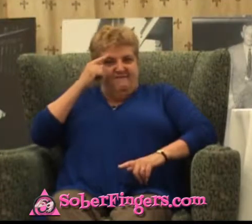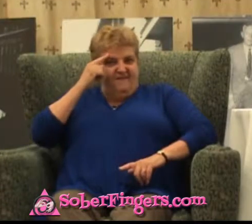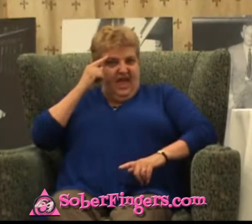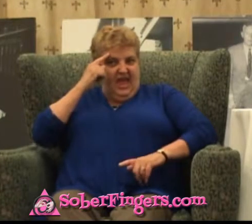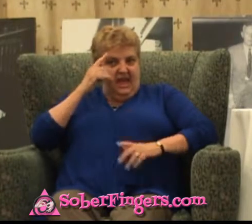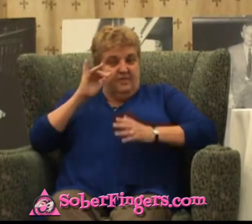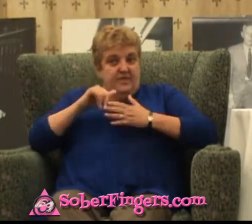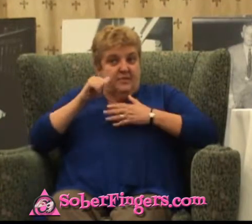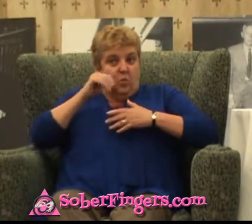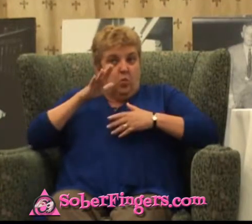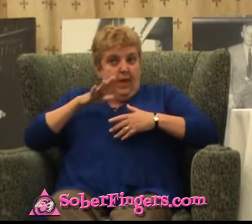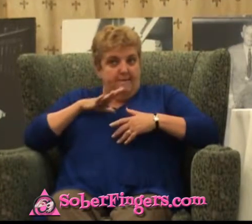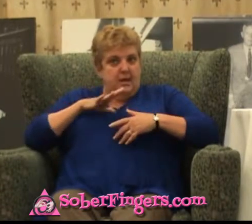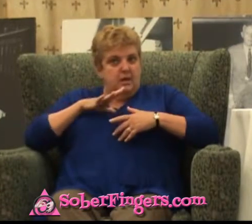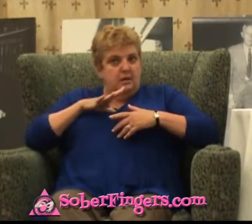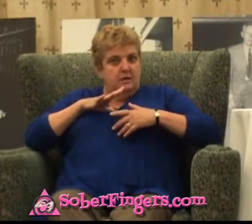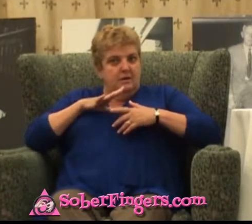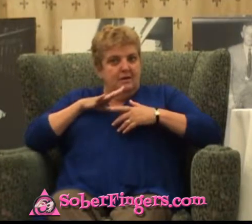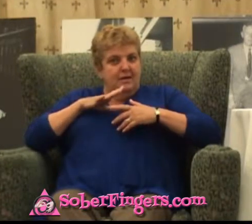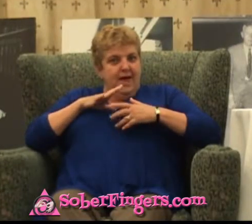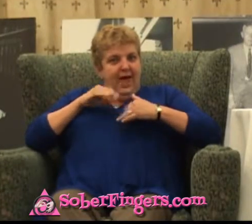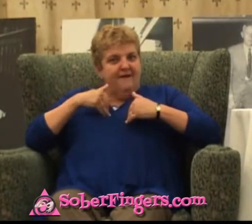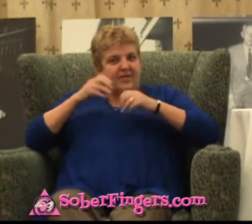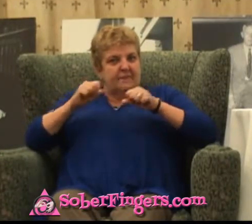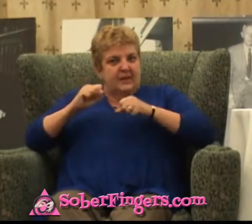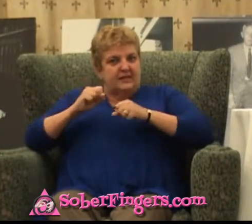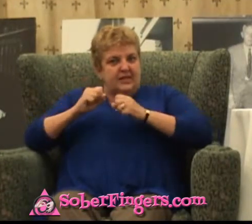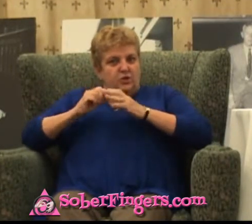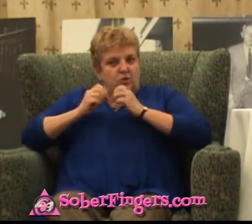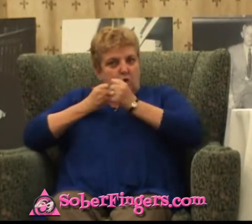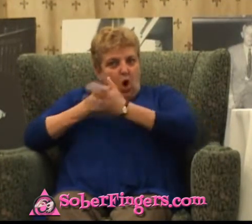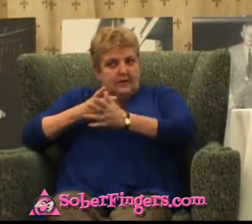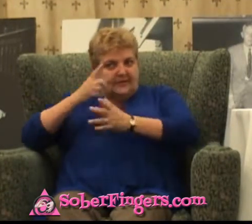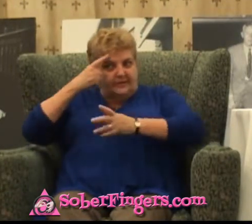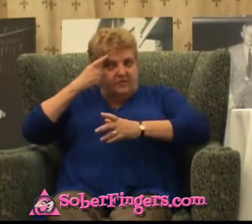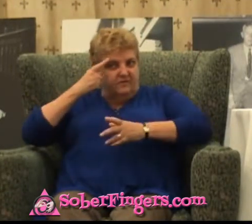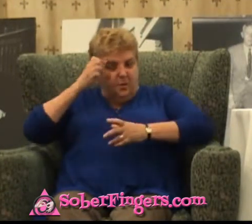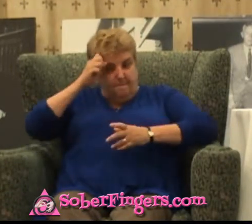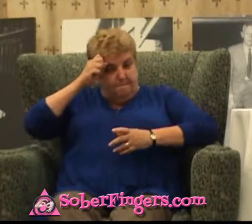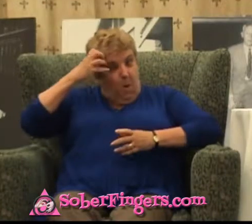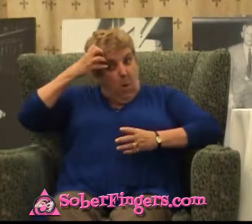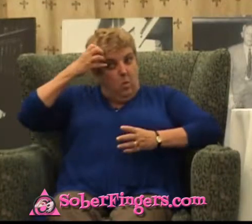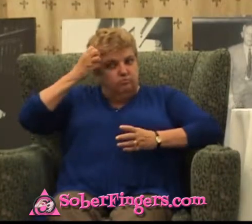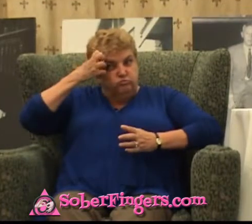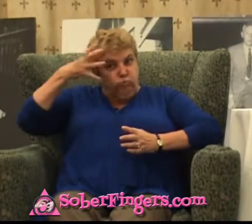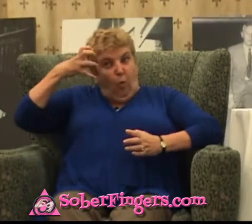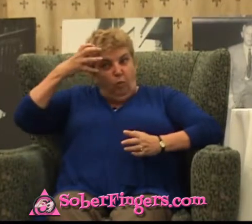the ability to make appear at a moment's notice, it looked like a Bugs Bunny cartoon. It was like, boom!